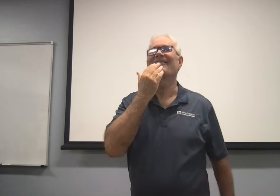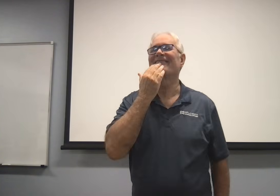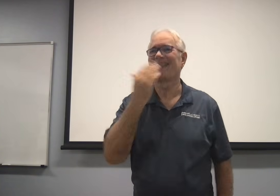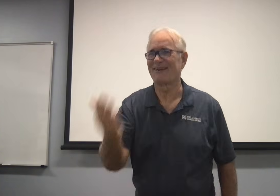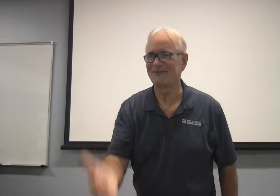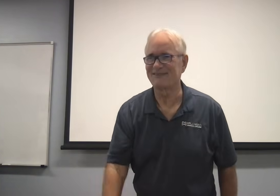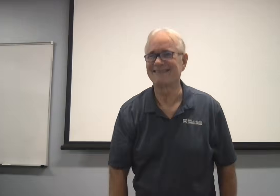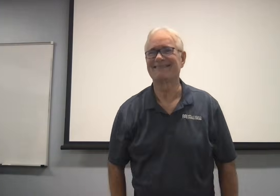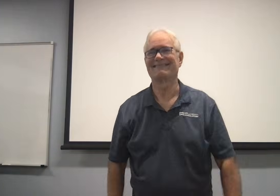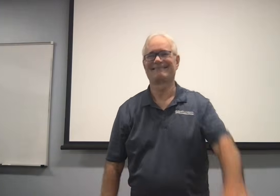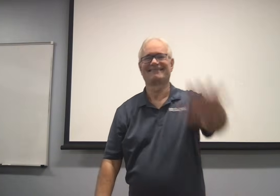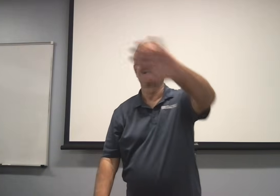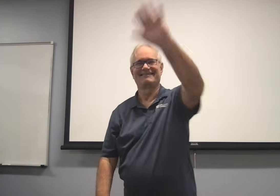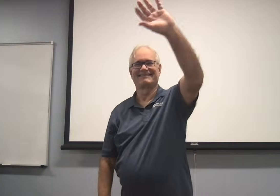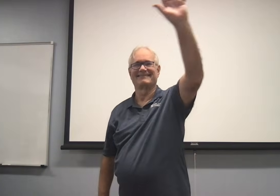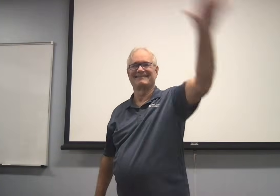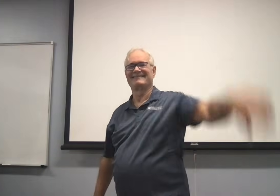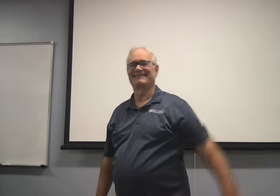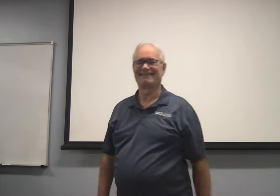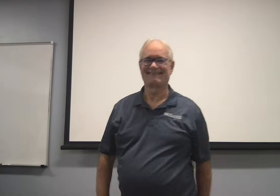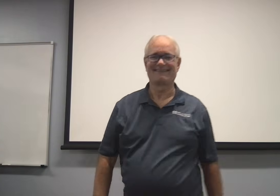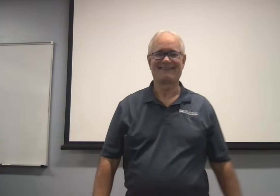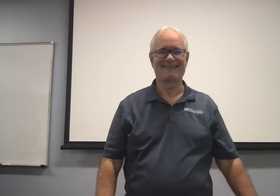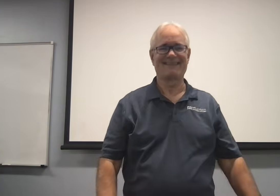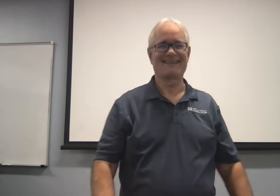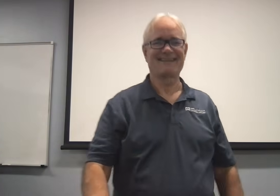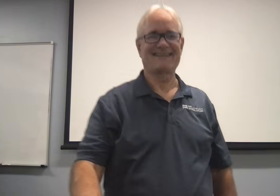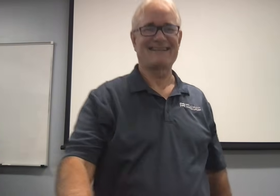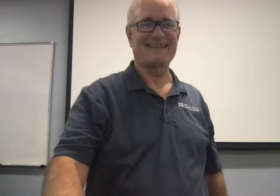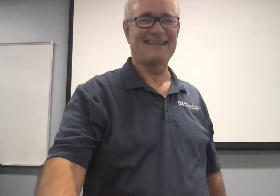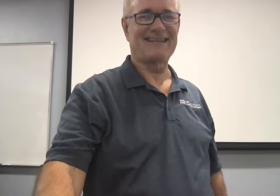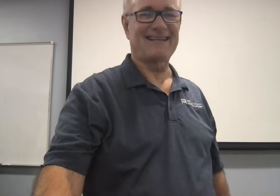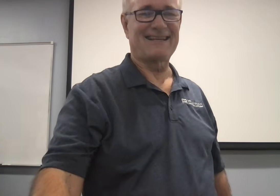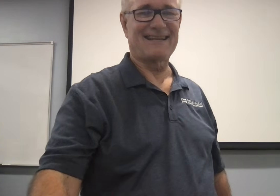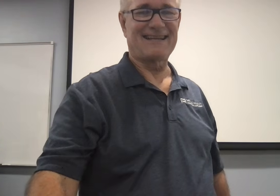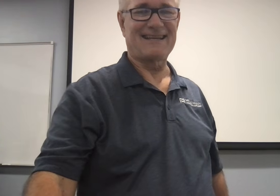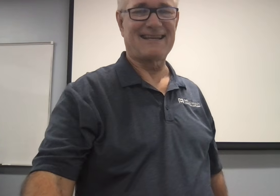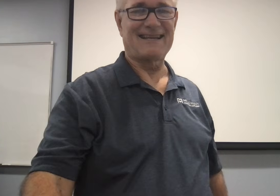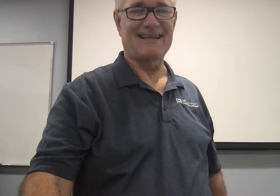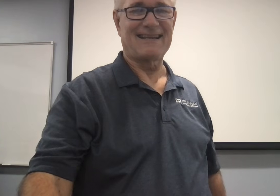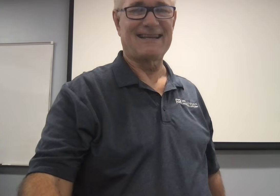Brightspace, thank you. All right, guys.